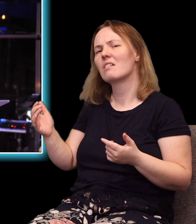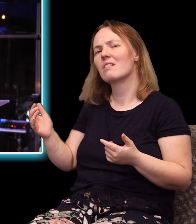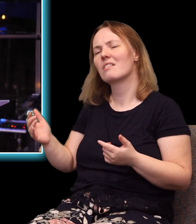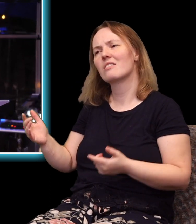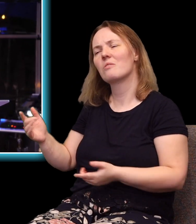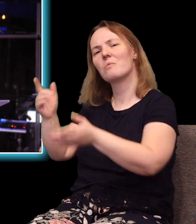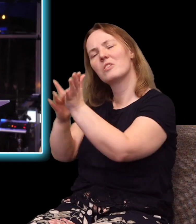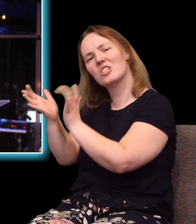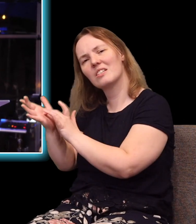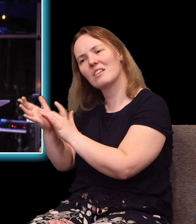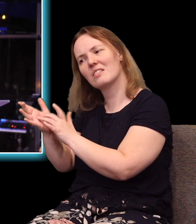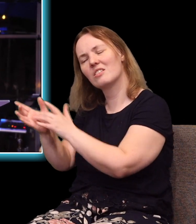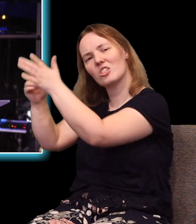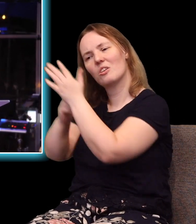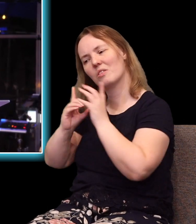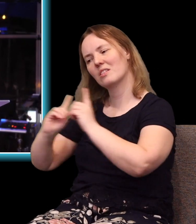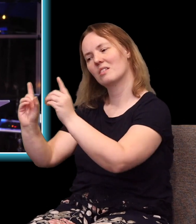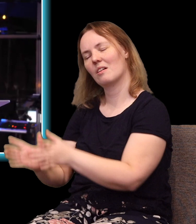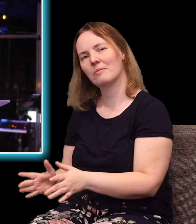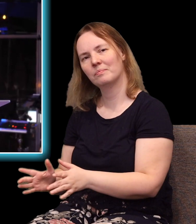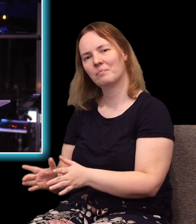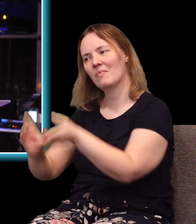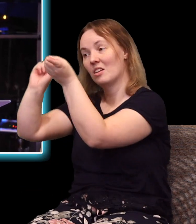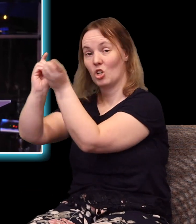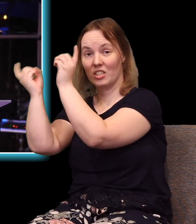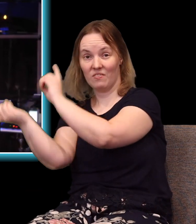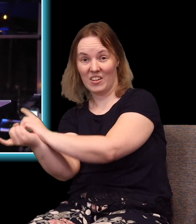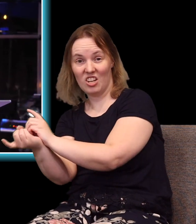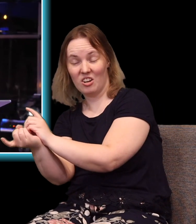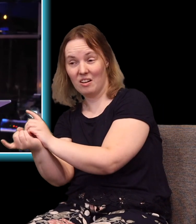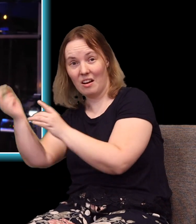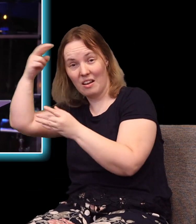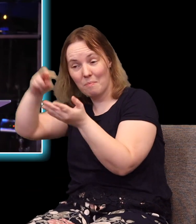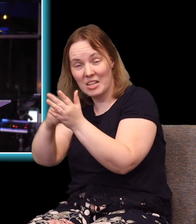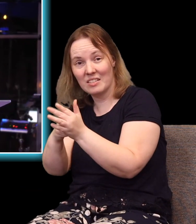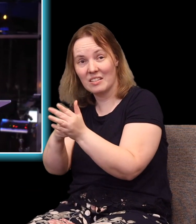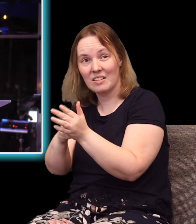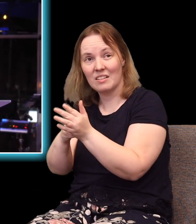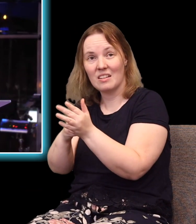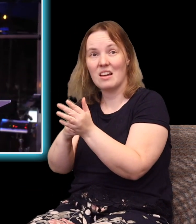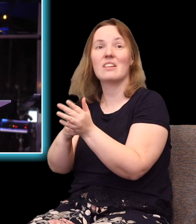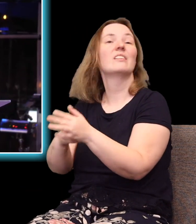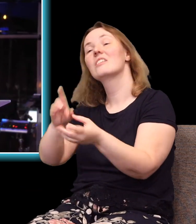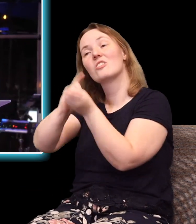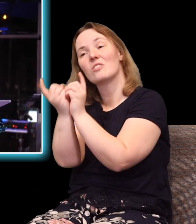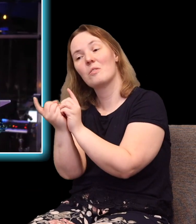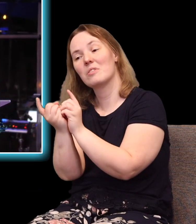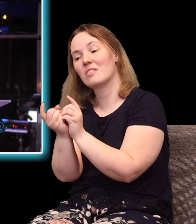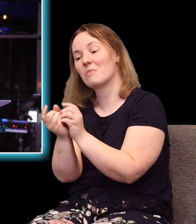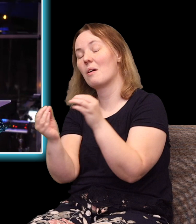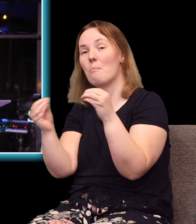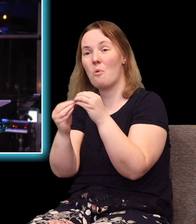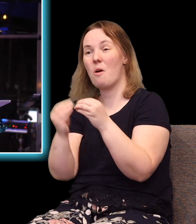his disciples when he was transfigured. Transfigured means to transform into something more beautiful,